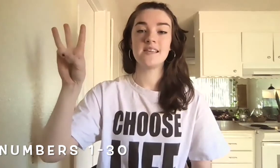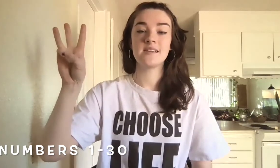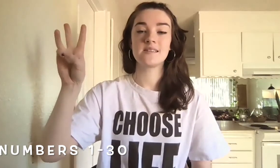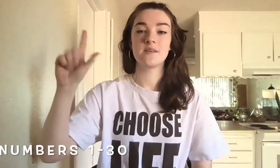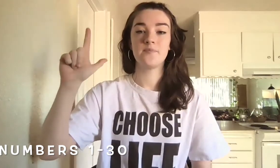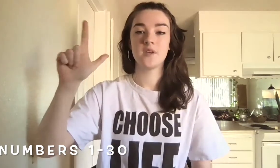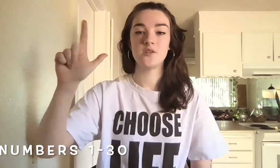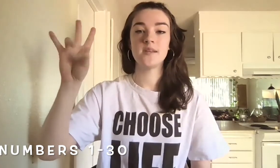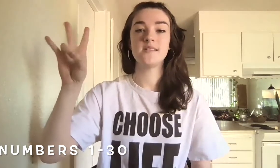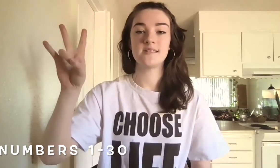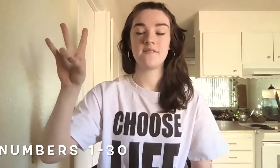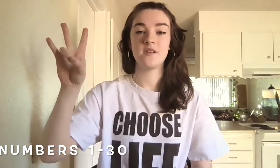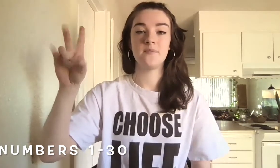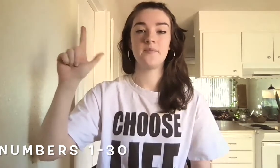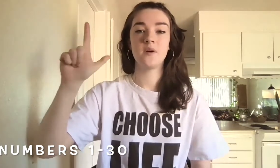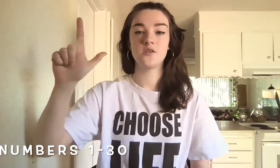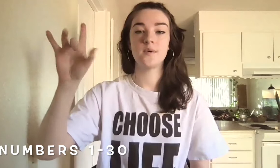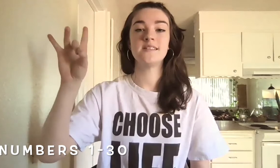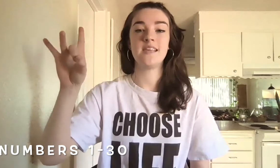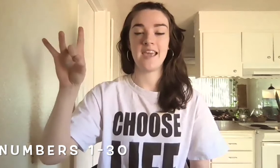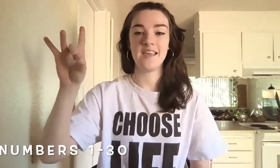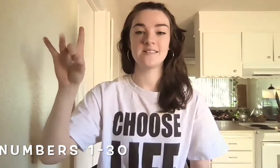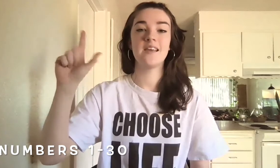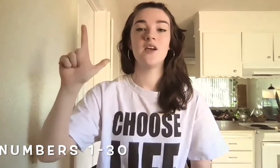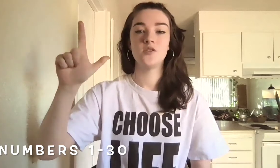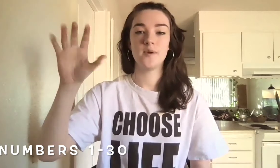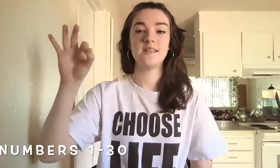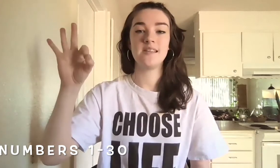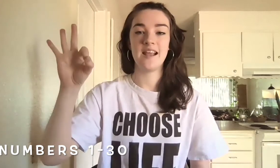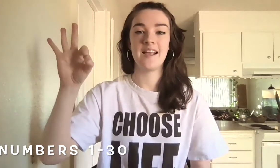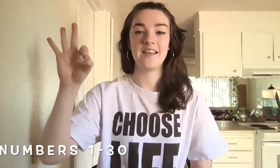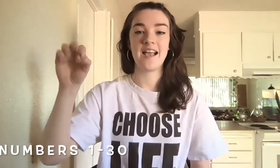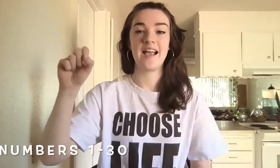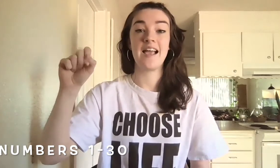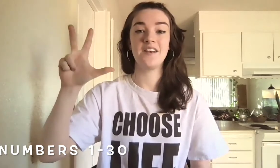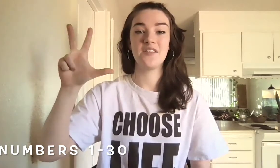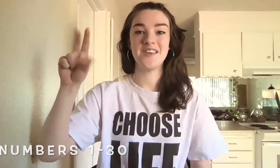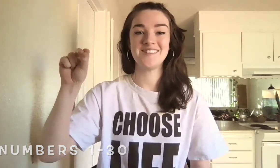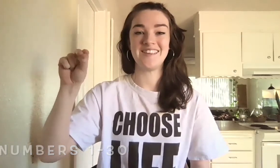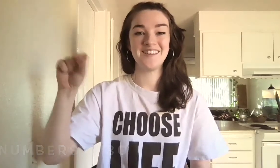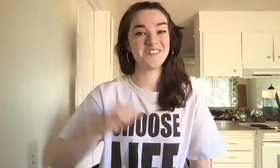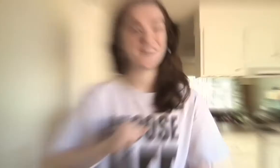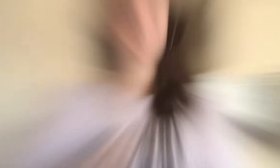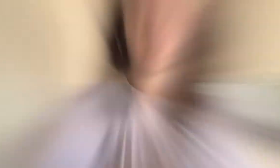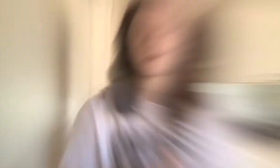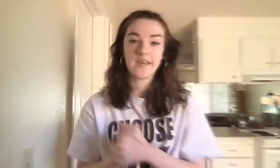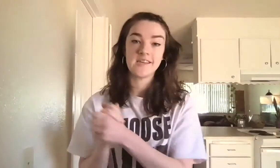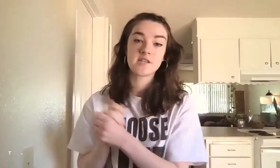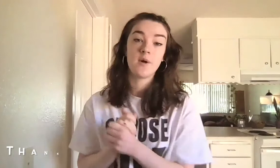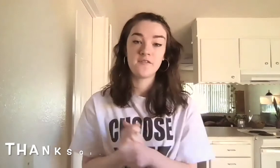26, 27, 28, 29, and 30. Good job. Okay, so our first